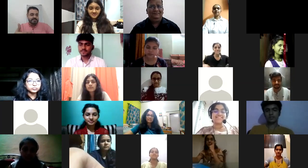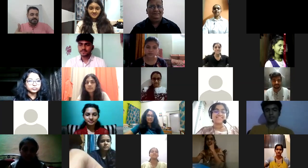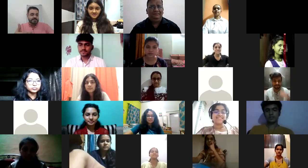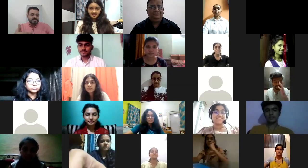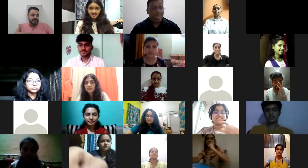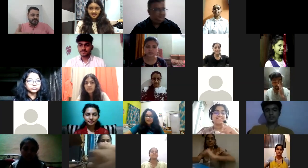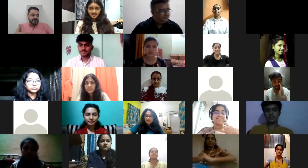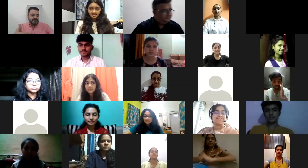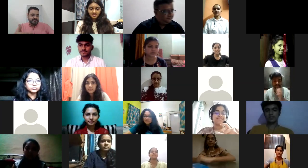classrooms.